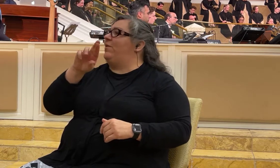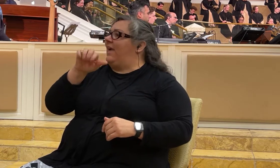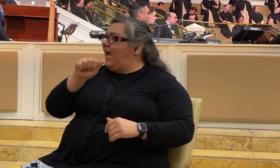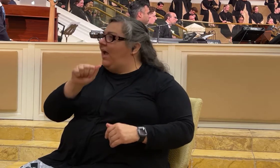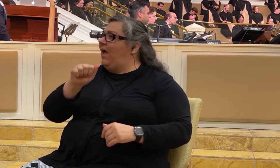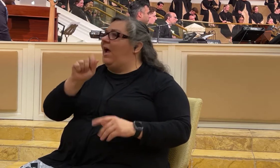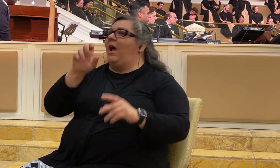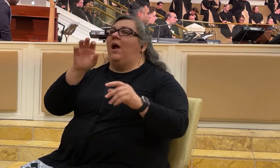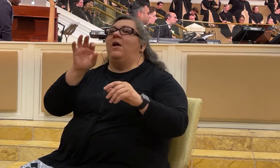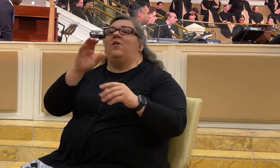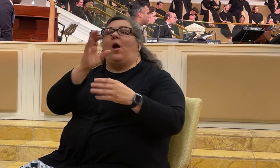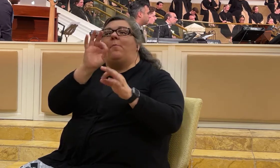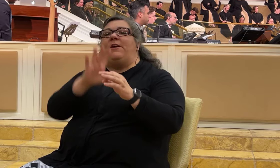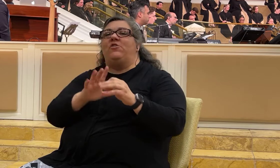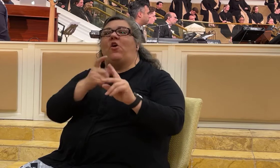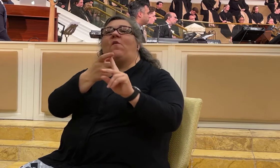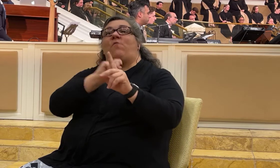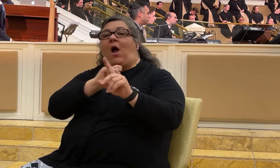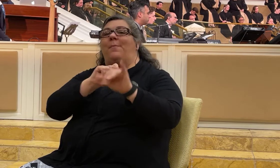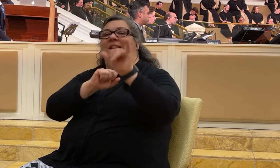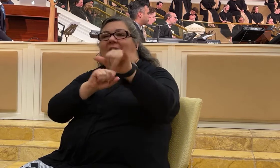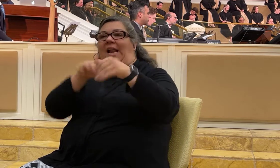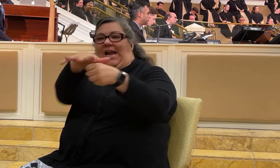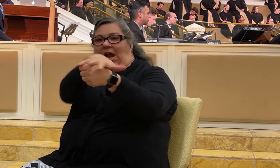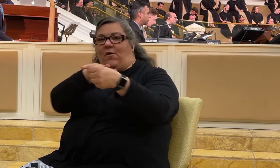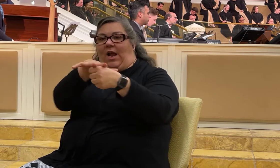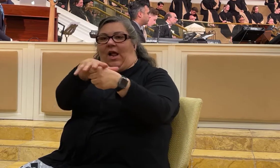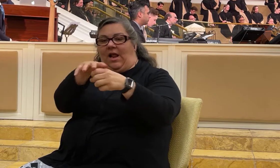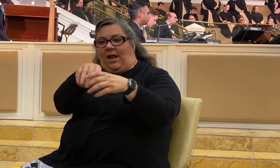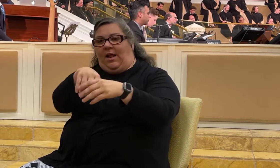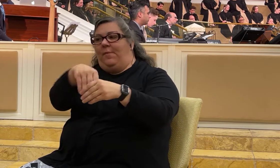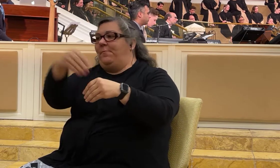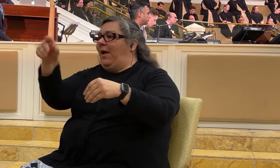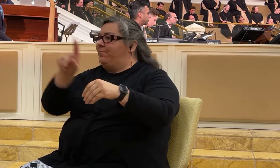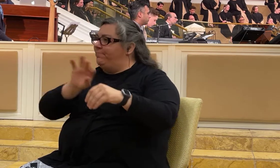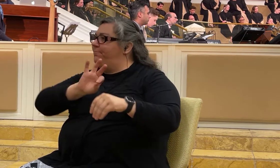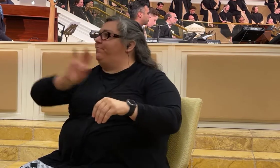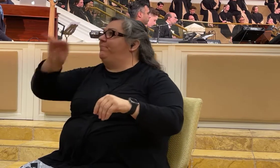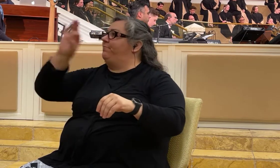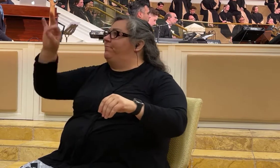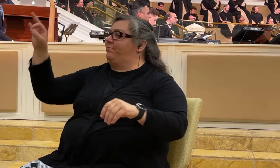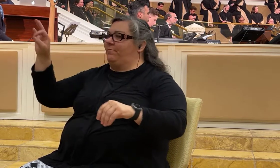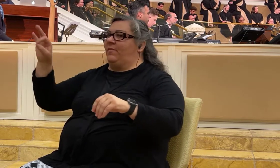preachers coming from Alexandria, or that were from Alexandria. And